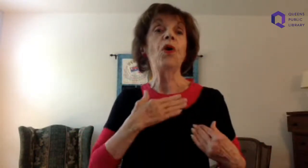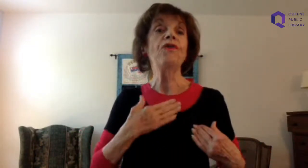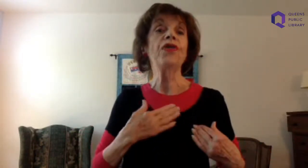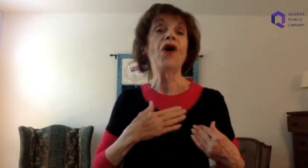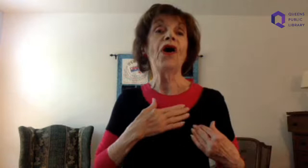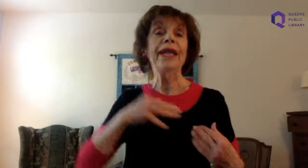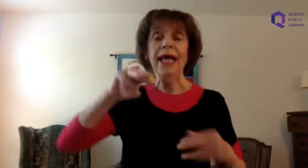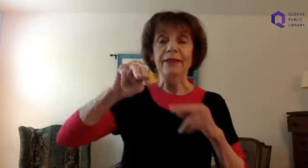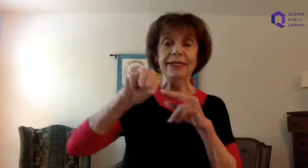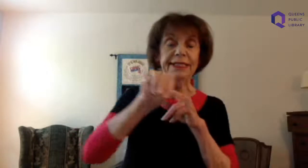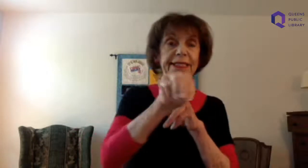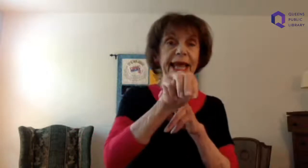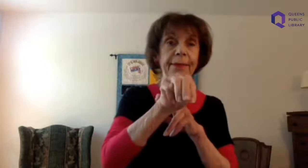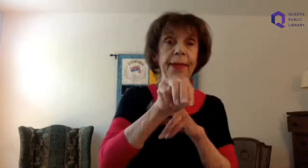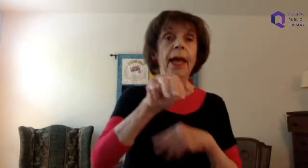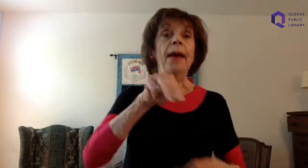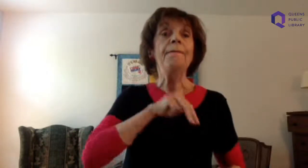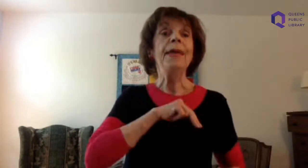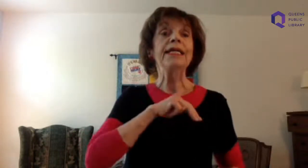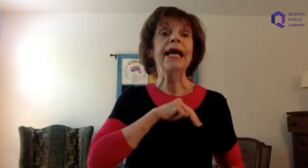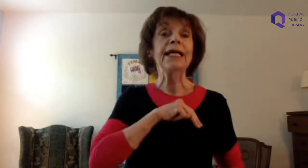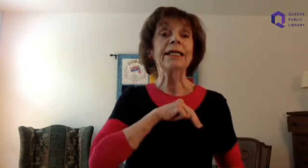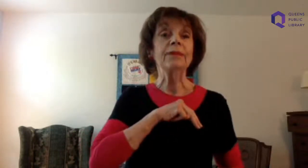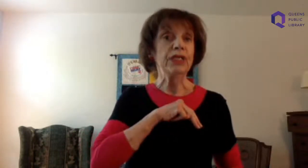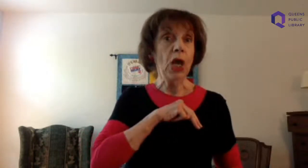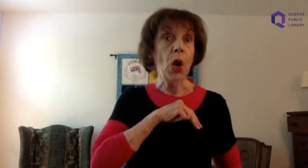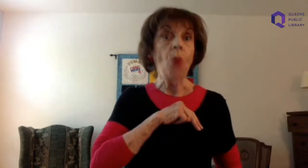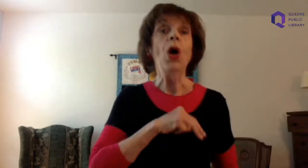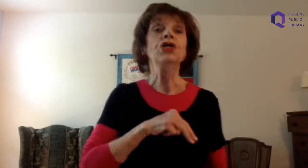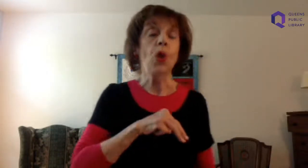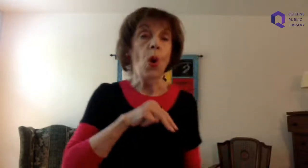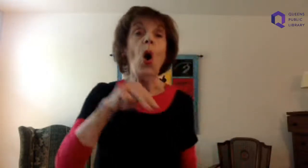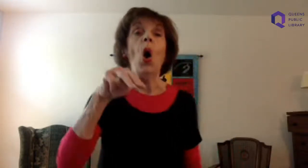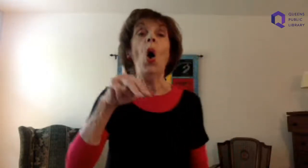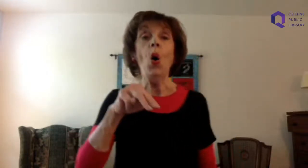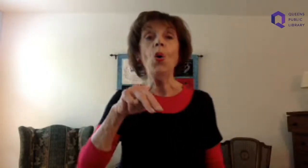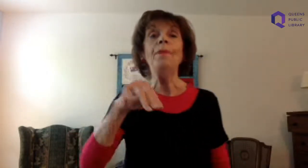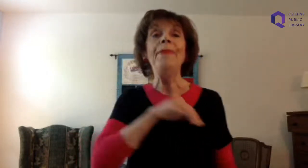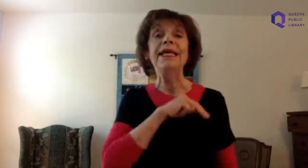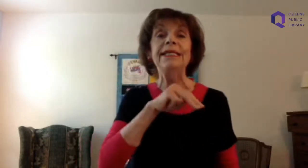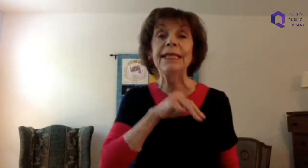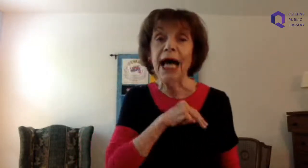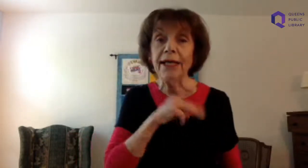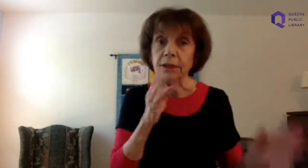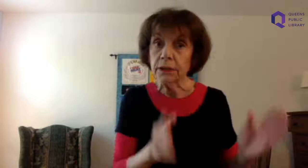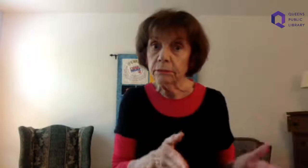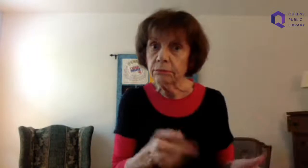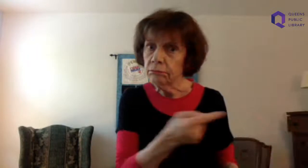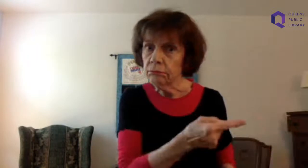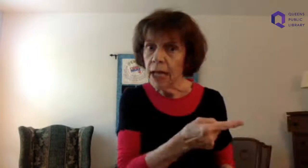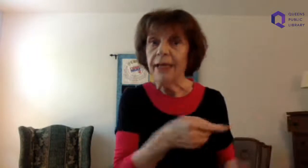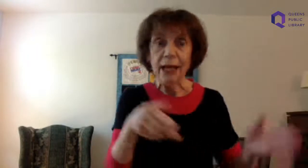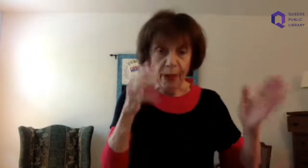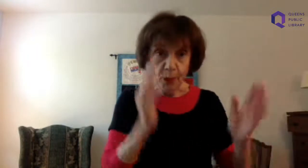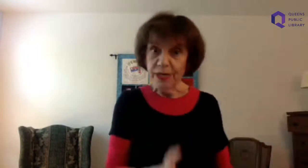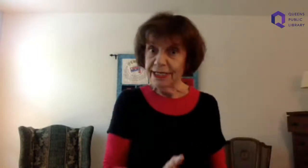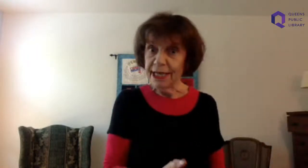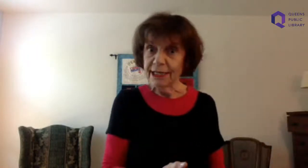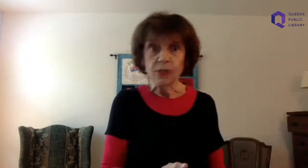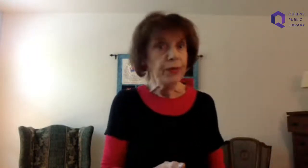over the heart. This is an M, MacDonald. I'm going to say O. So Old MacDonald. Now, I've already said it, so we don't